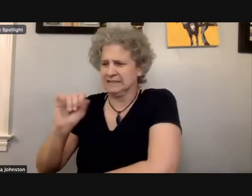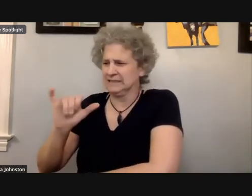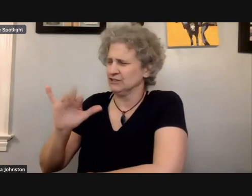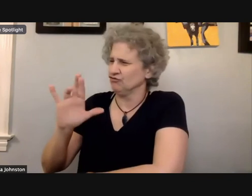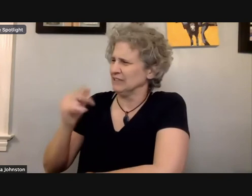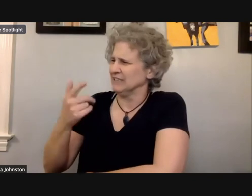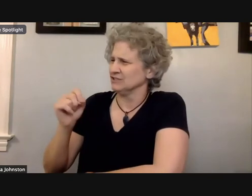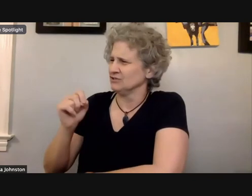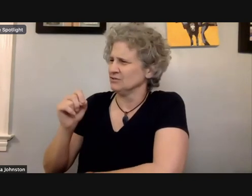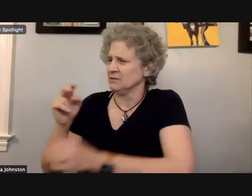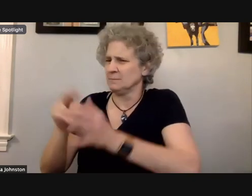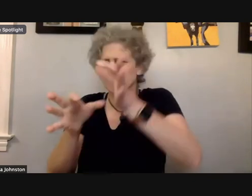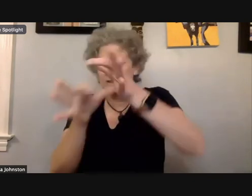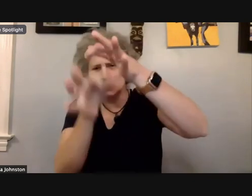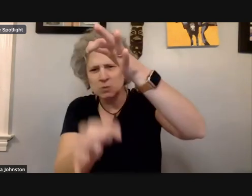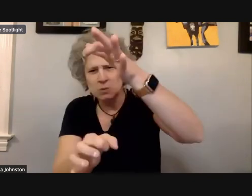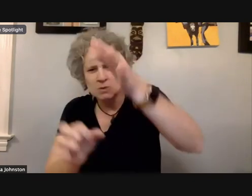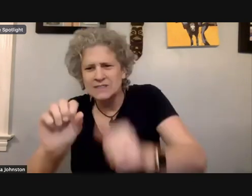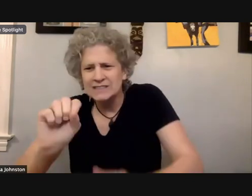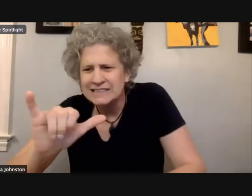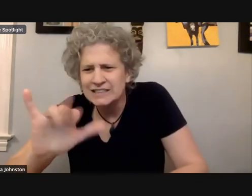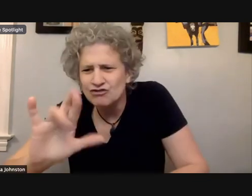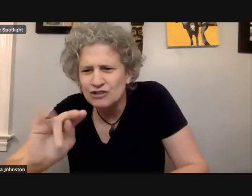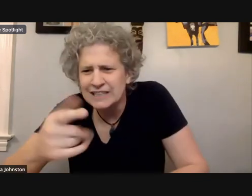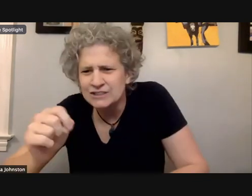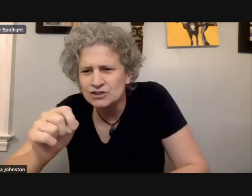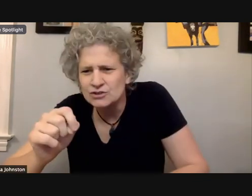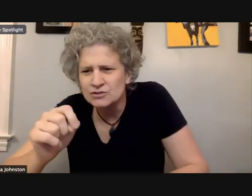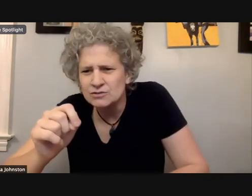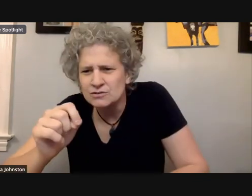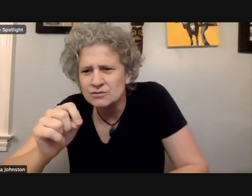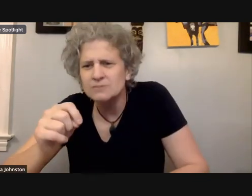Okay, I'm just trying to think about what that looks like. And